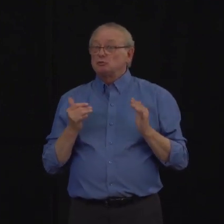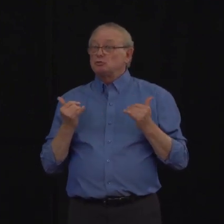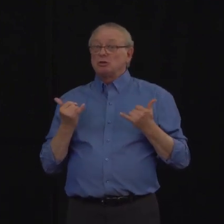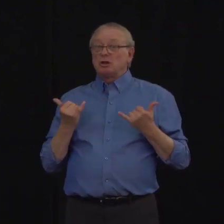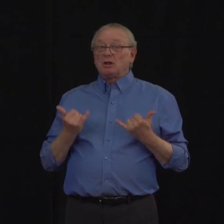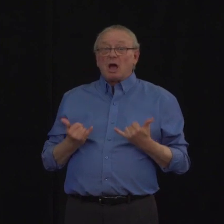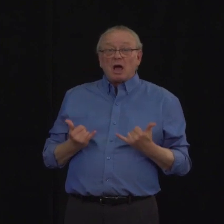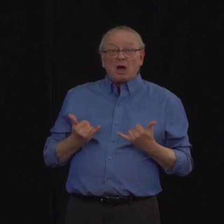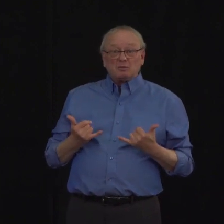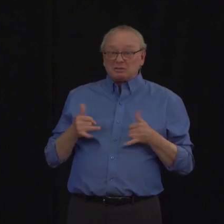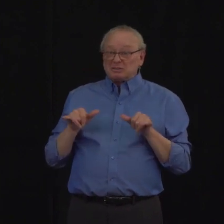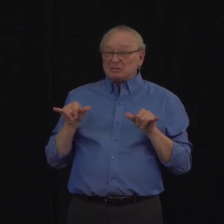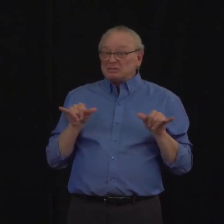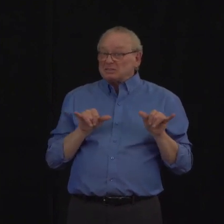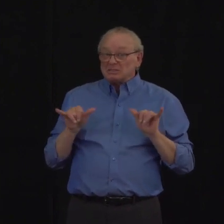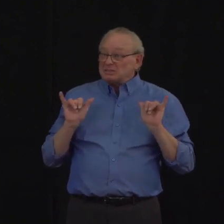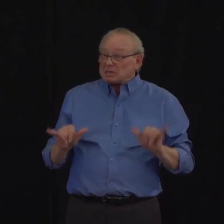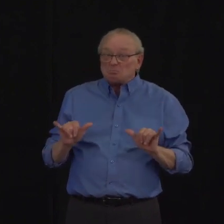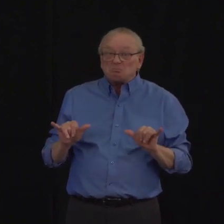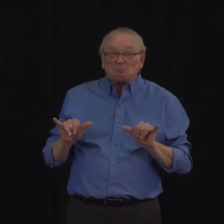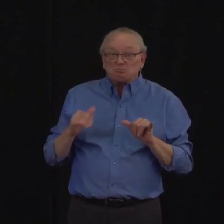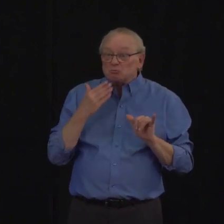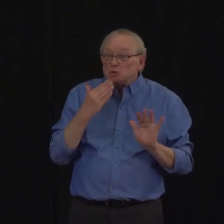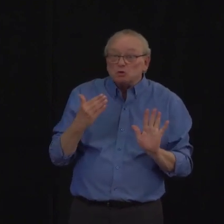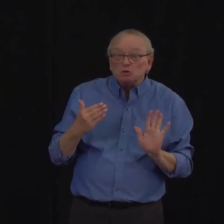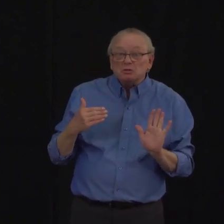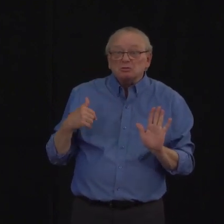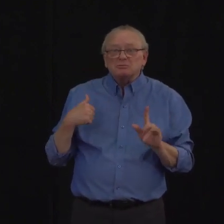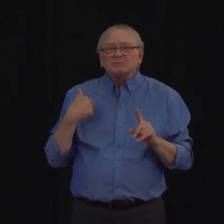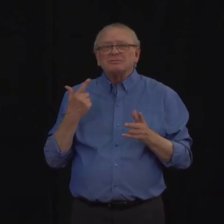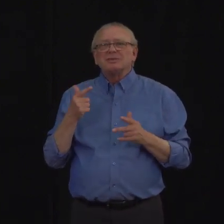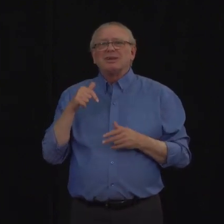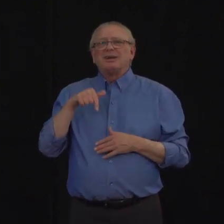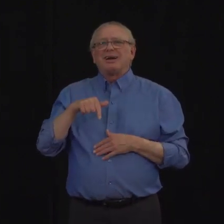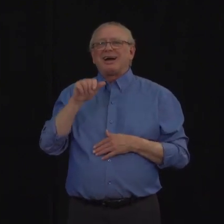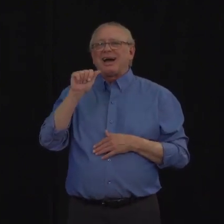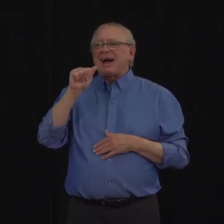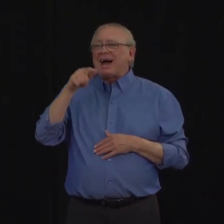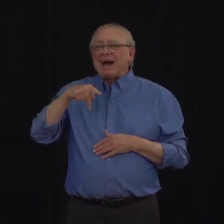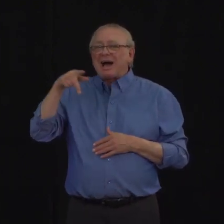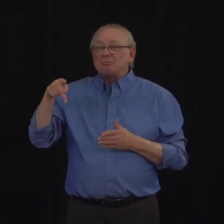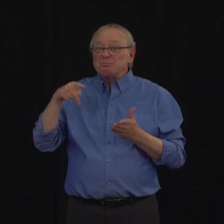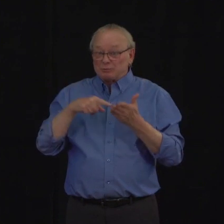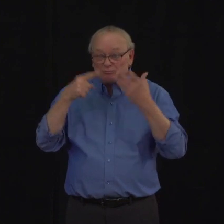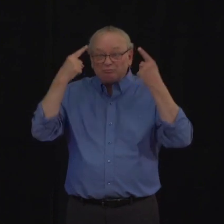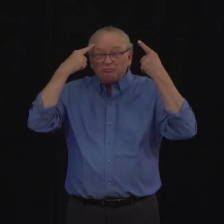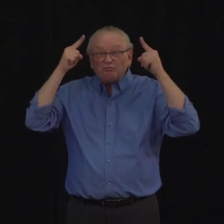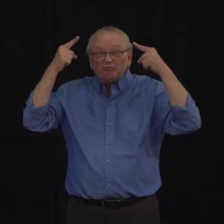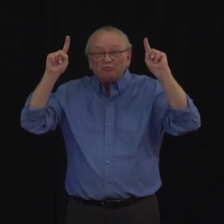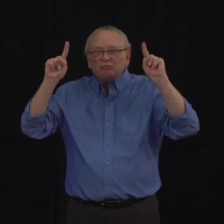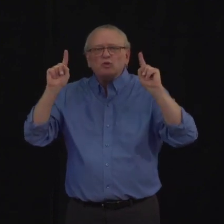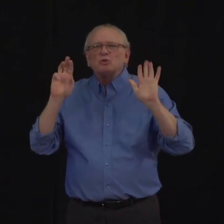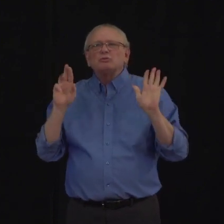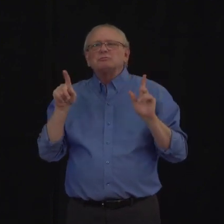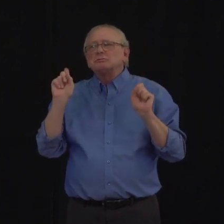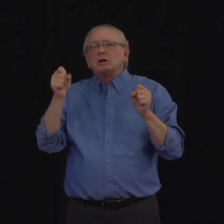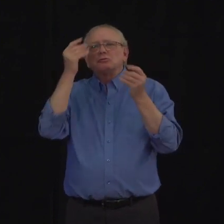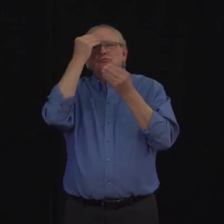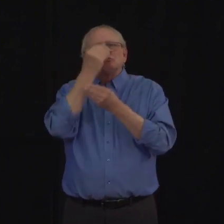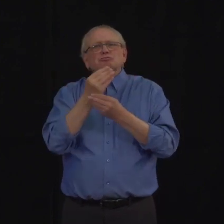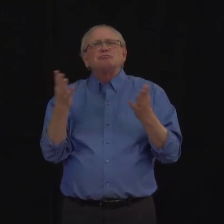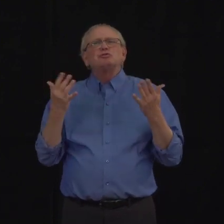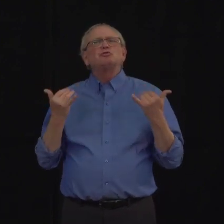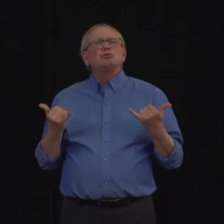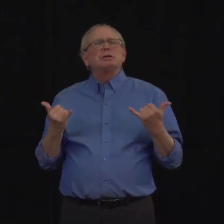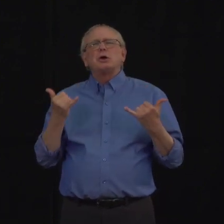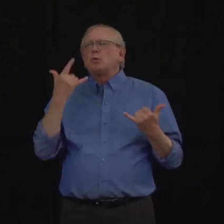contact tracing app that was unrolled not too long ago. If we could get an update on that as well. Sure.